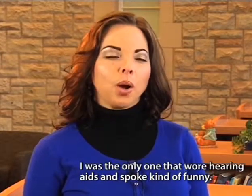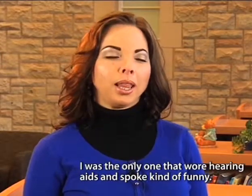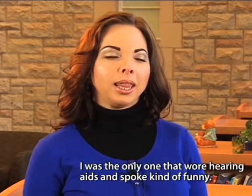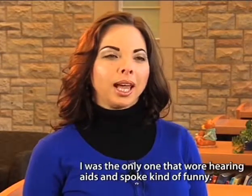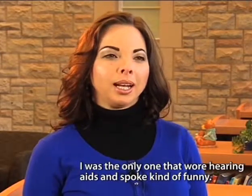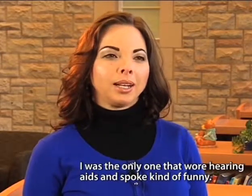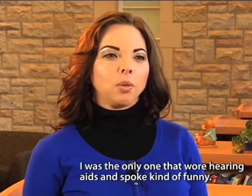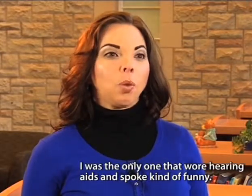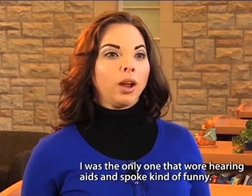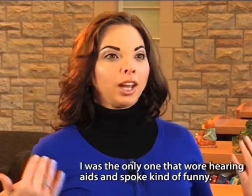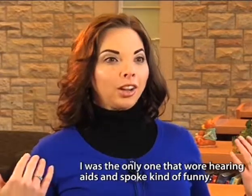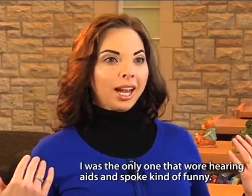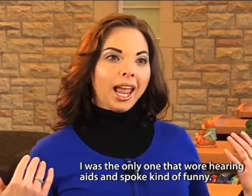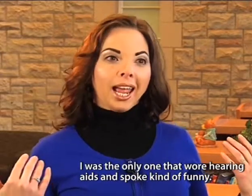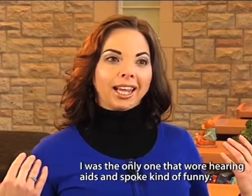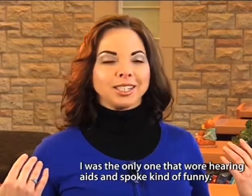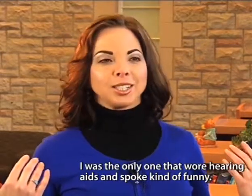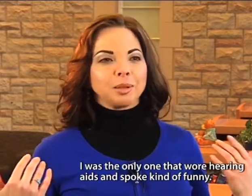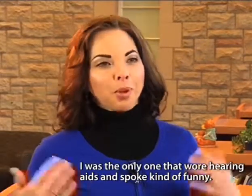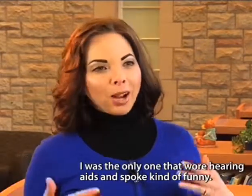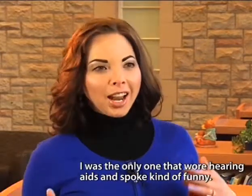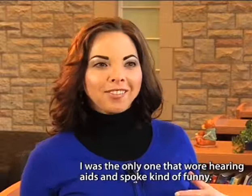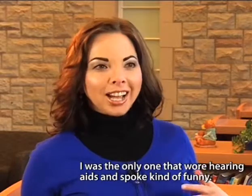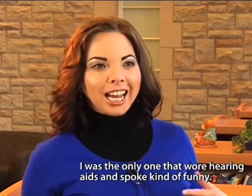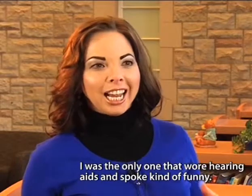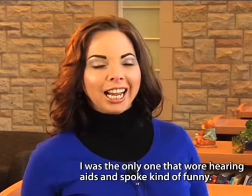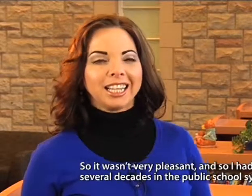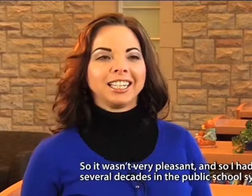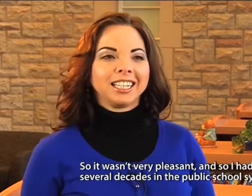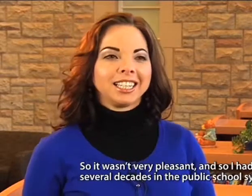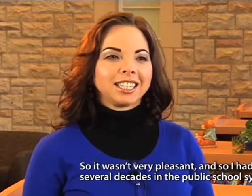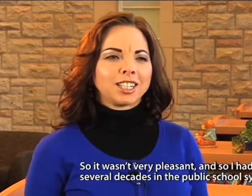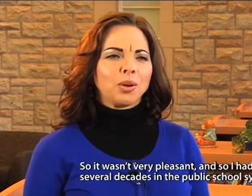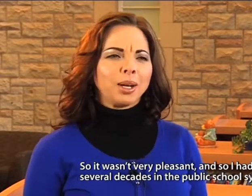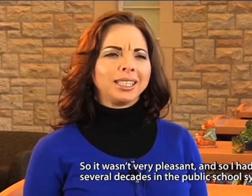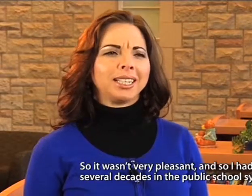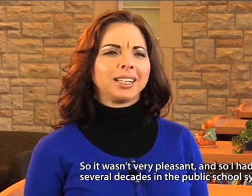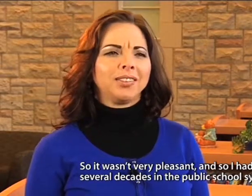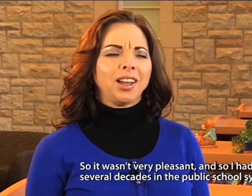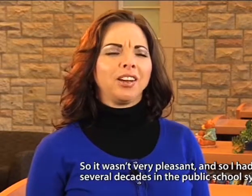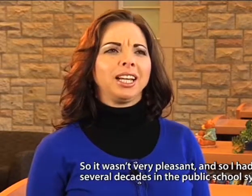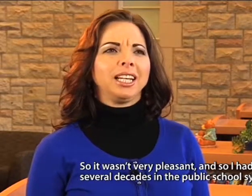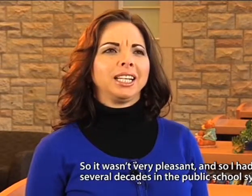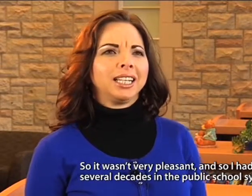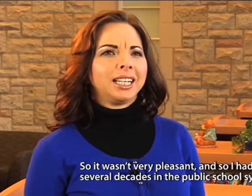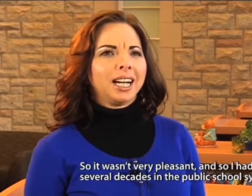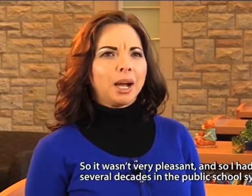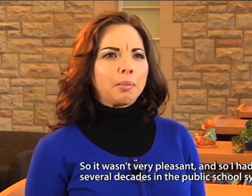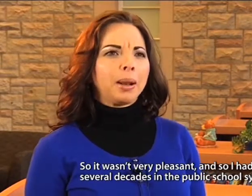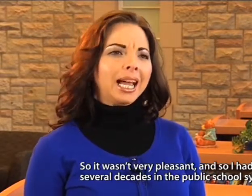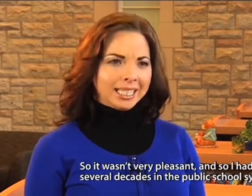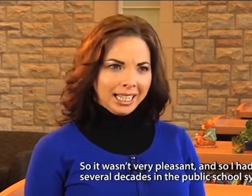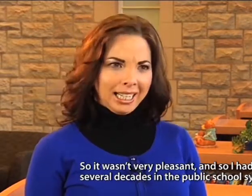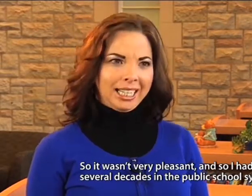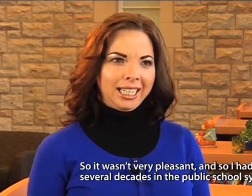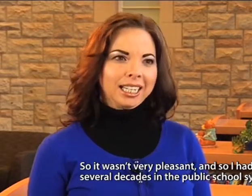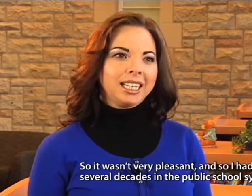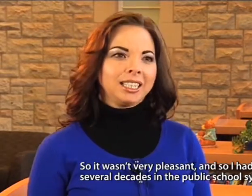one that wore hearing aids and spoke kind of funny. And so it wasn't very pleasant. And so